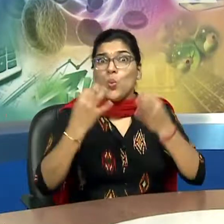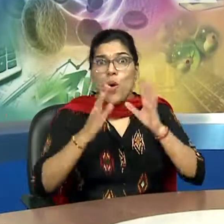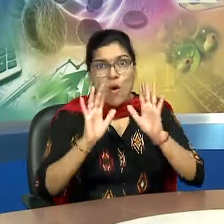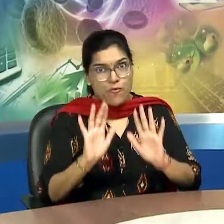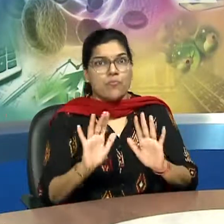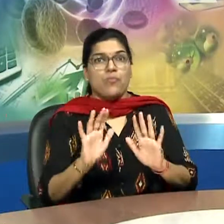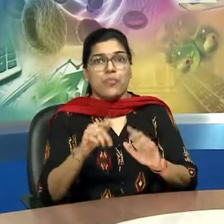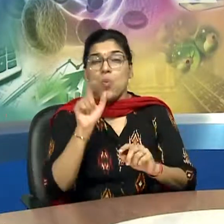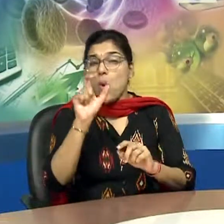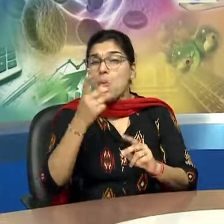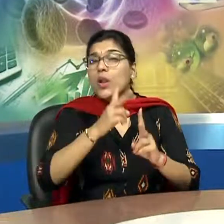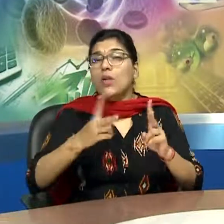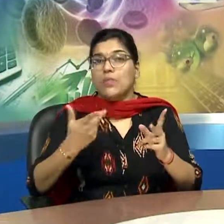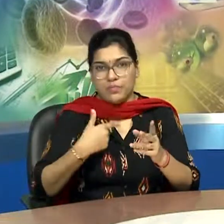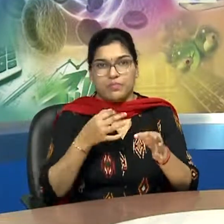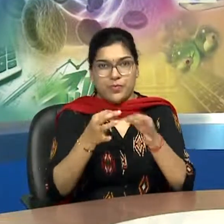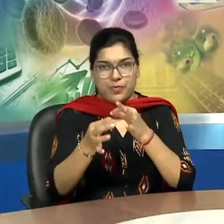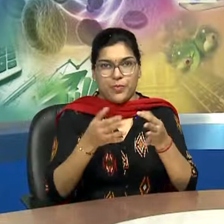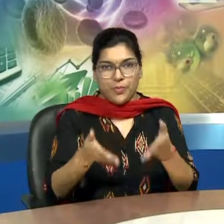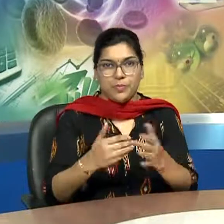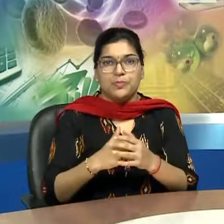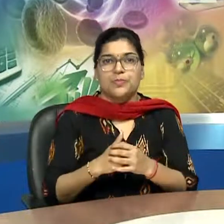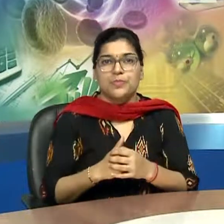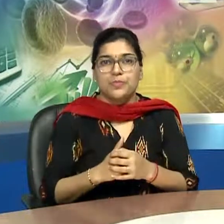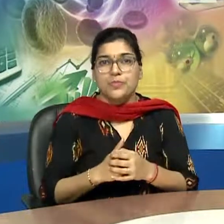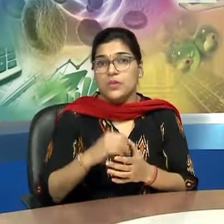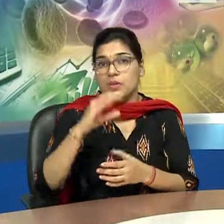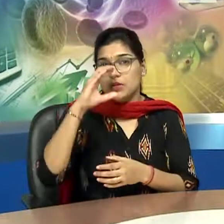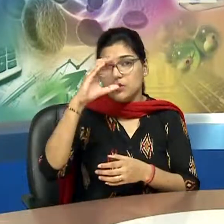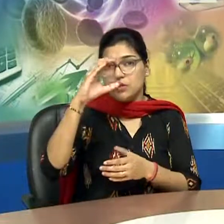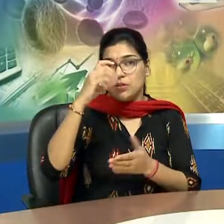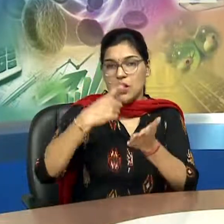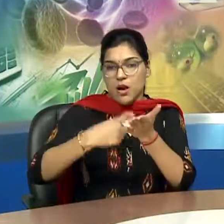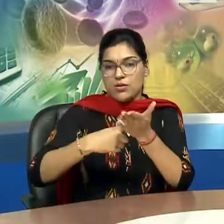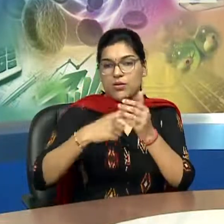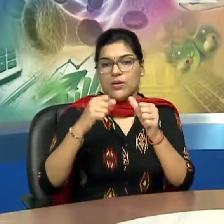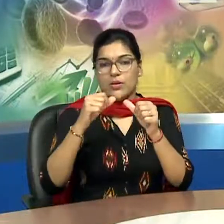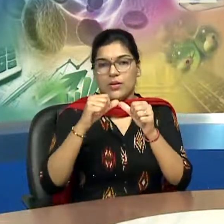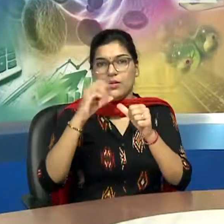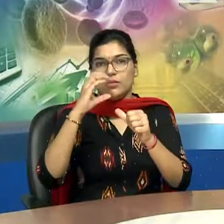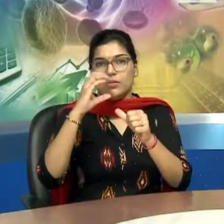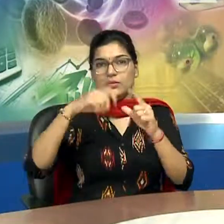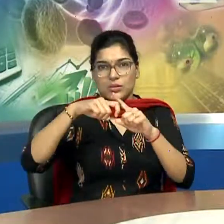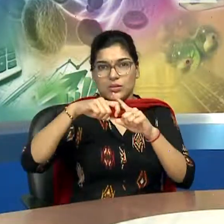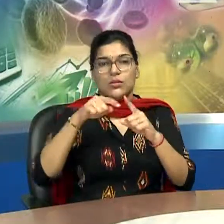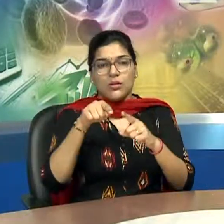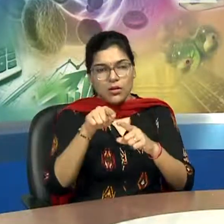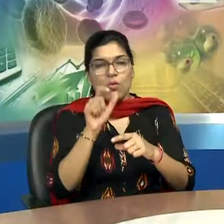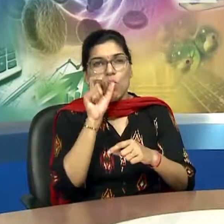and all these can be taken from any drug dealer. Let me tell you some of the drugs